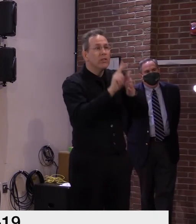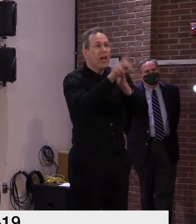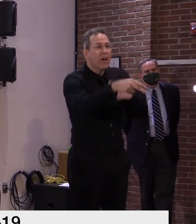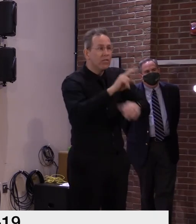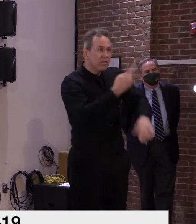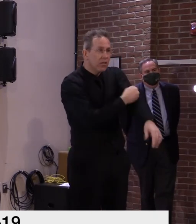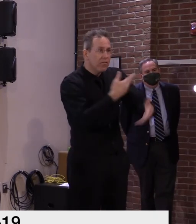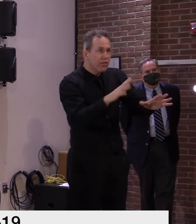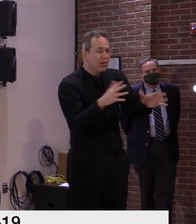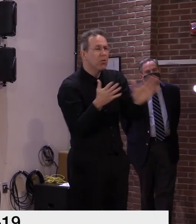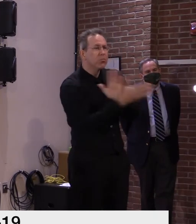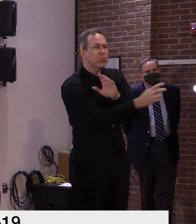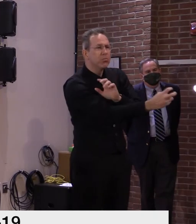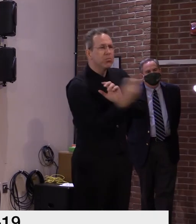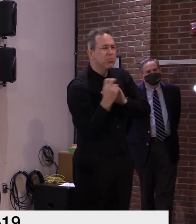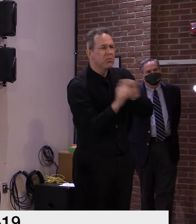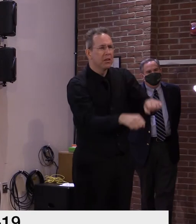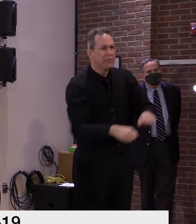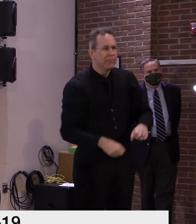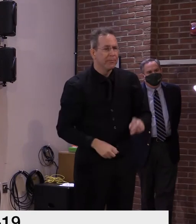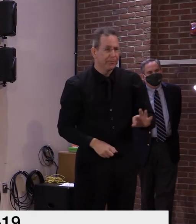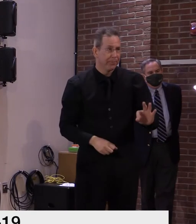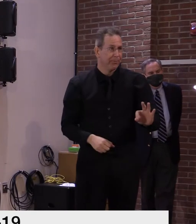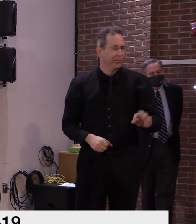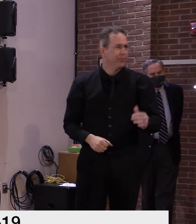Tom, Compass, Vermont.